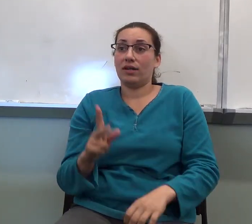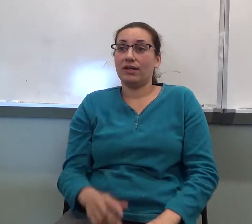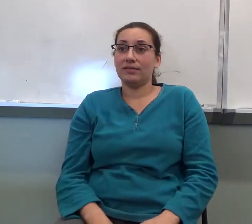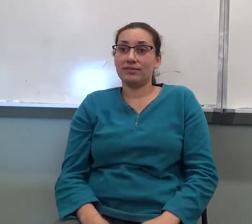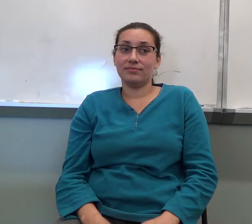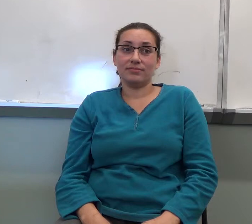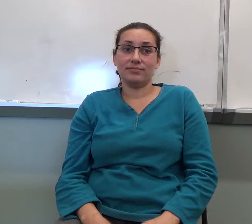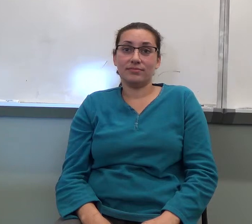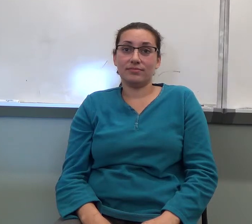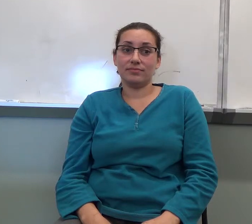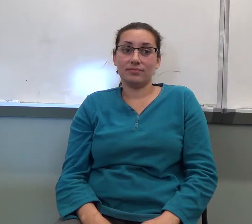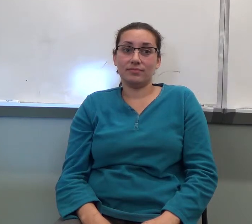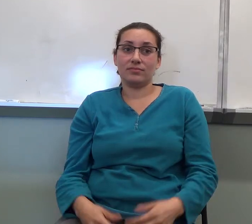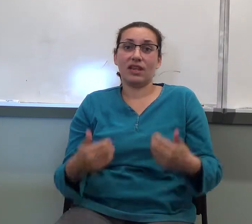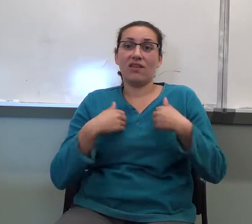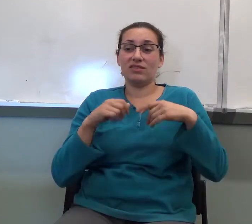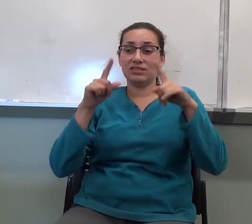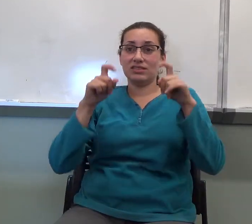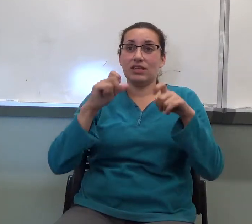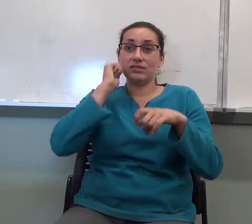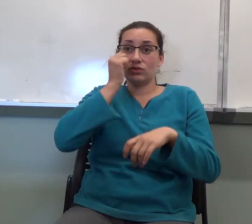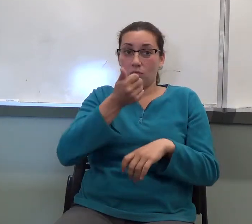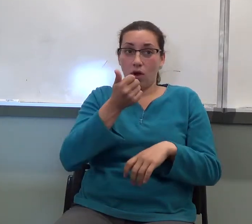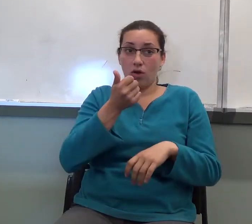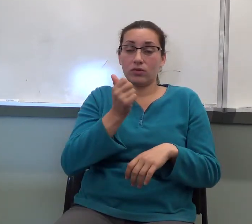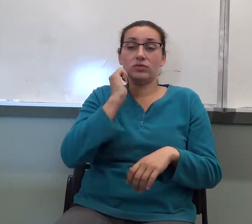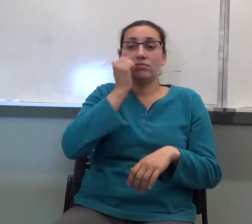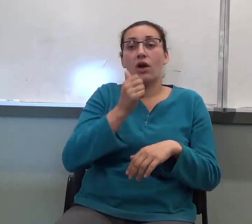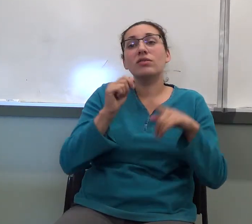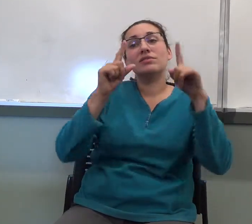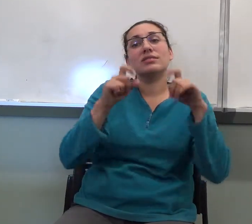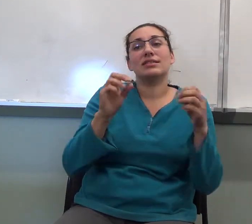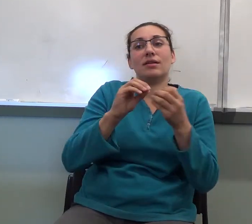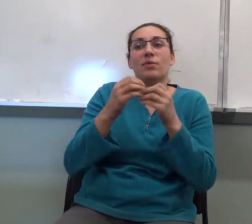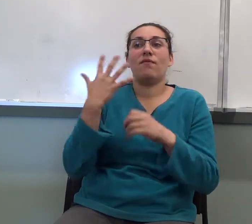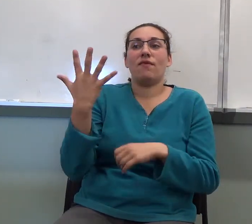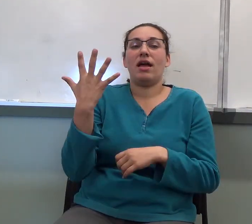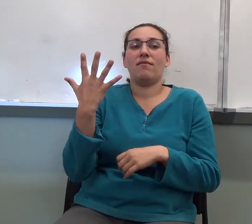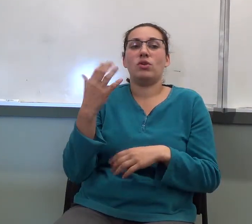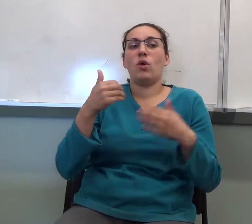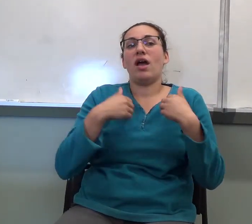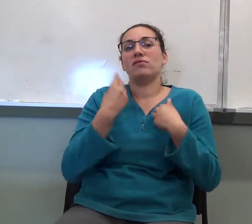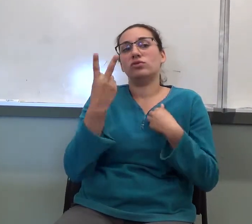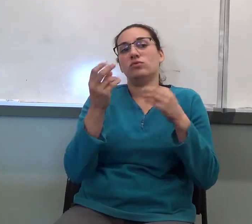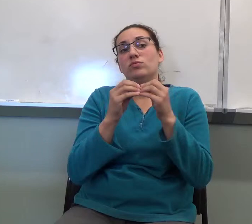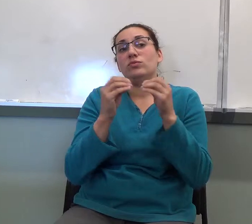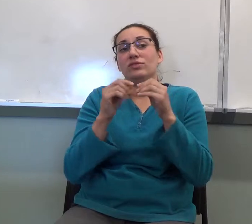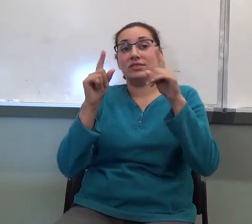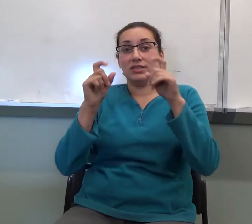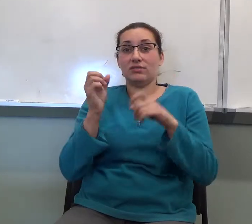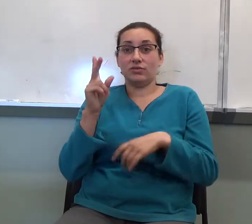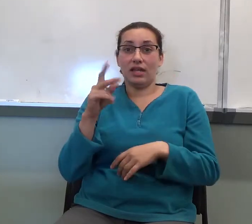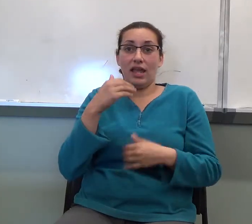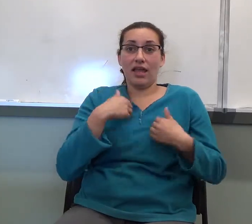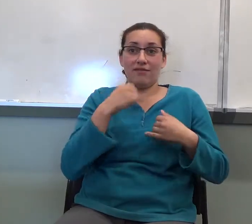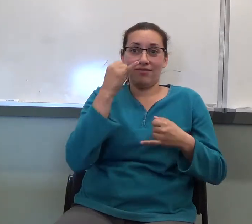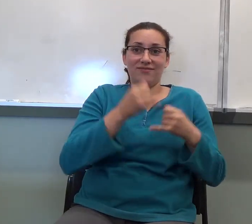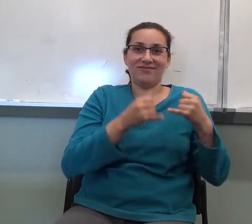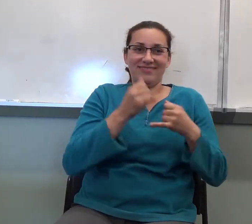a test tomorrow, of course, that's test number 5. There's 2 more after that. And then there's a final, which counts as 2. So there's basically 4